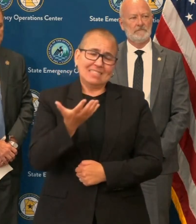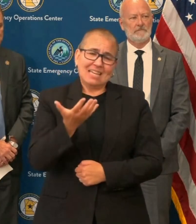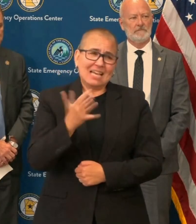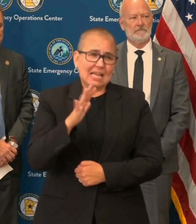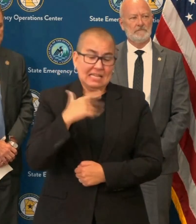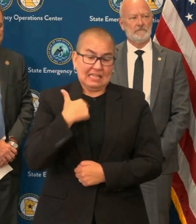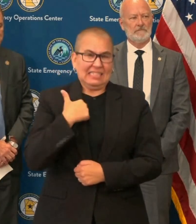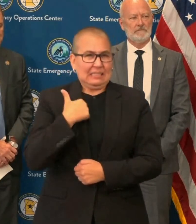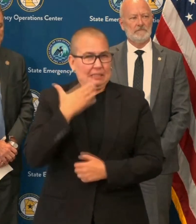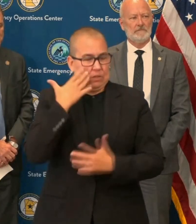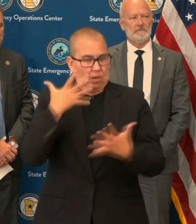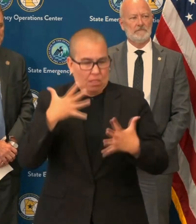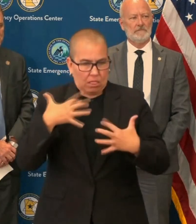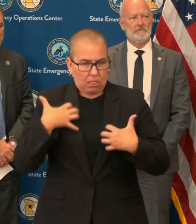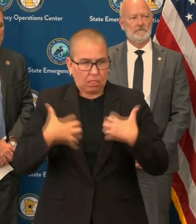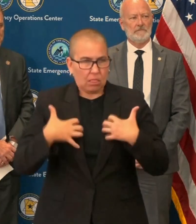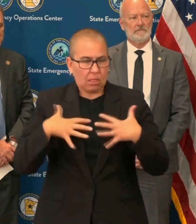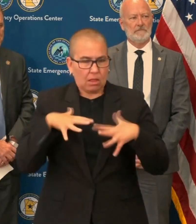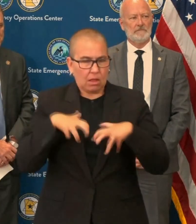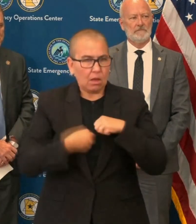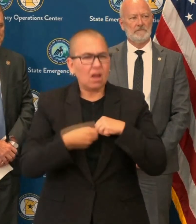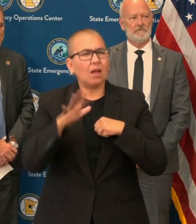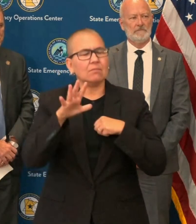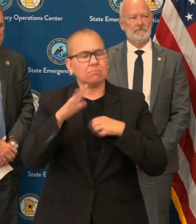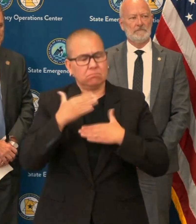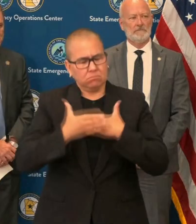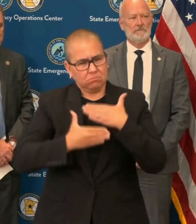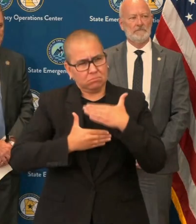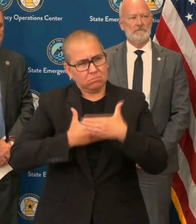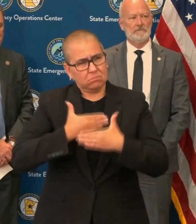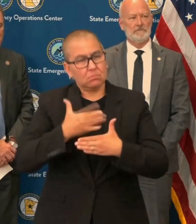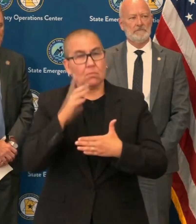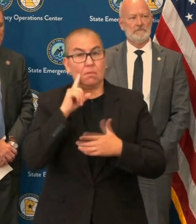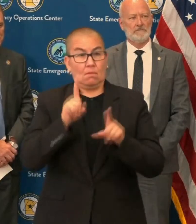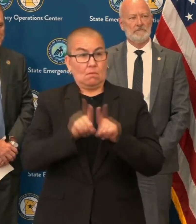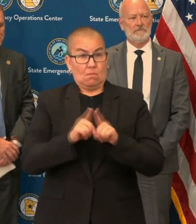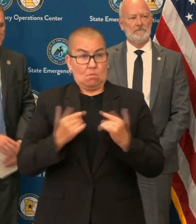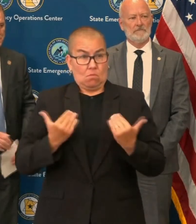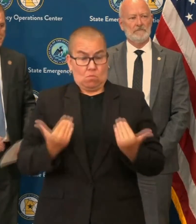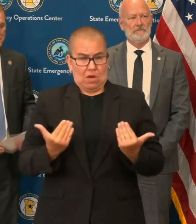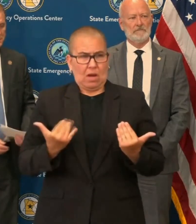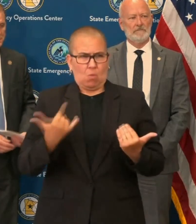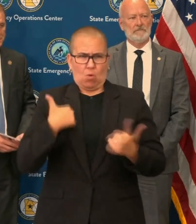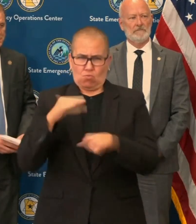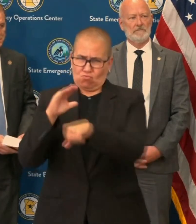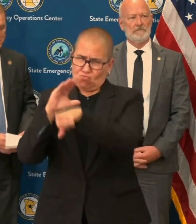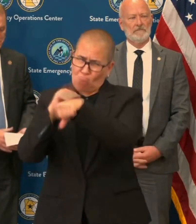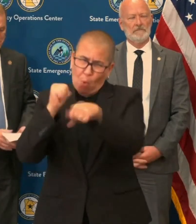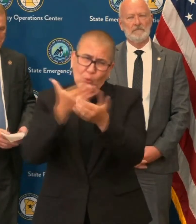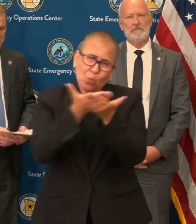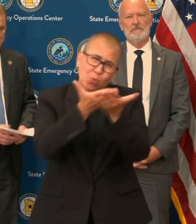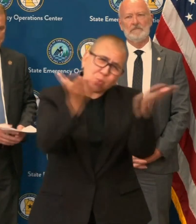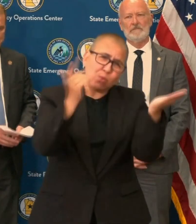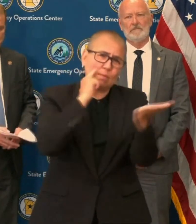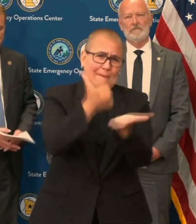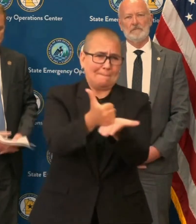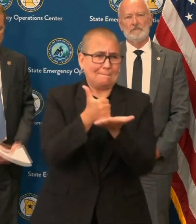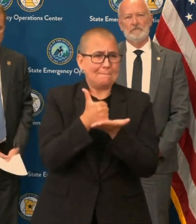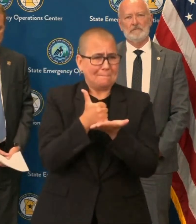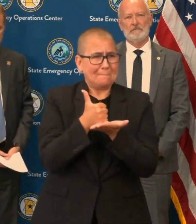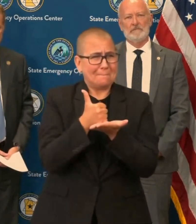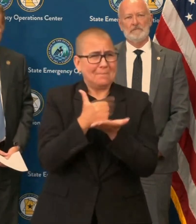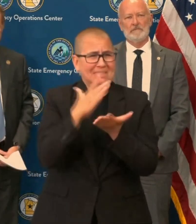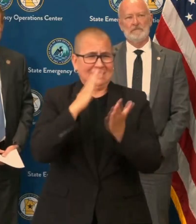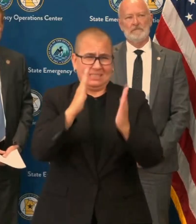as a community, but right now I think what's required is a calming words and rhetoric. I want folks to make sure they listen to the facts from